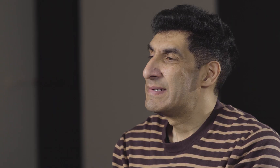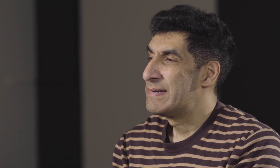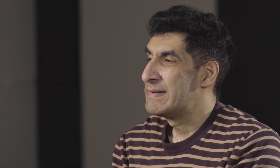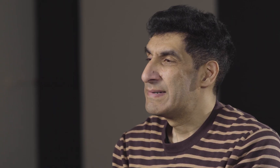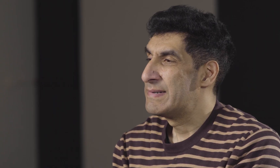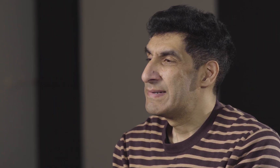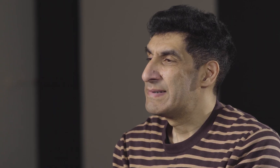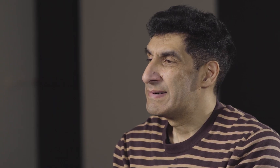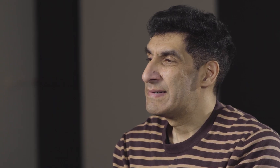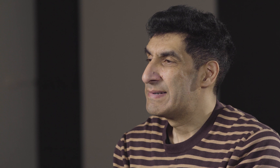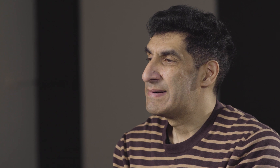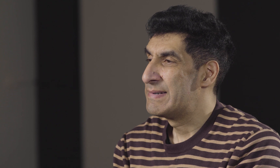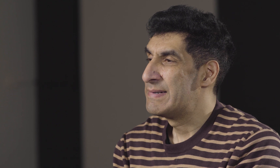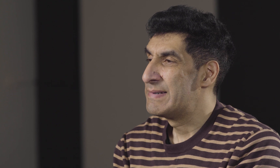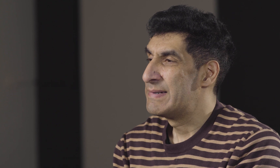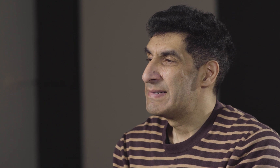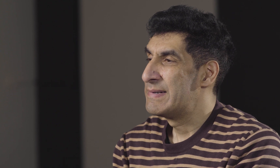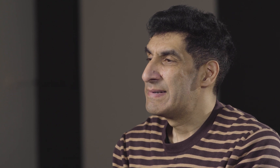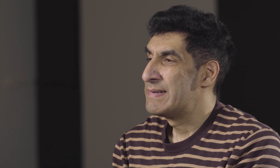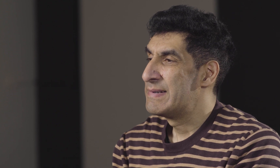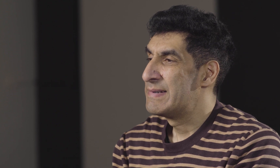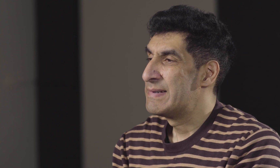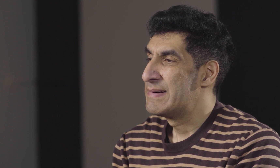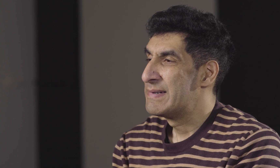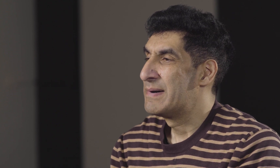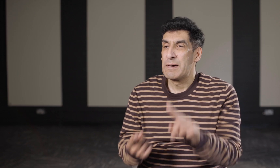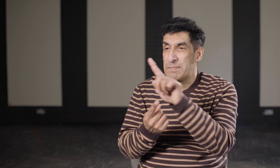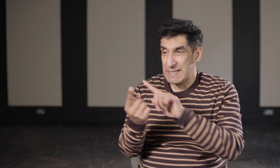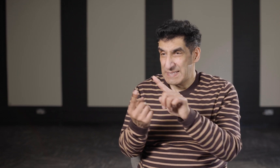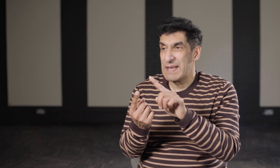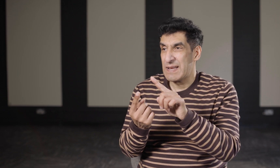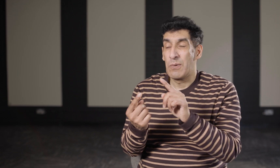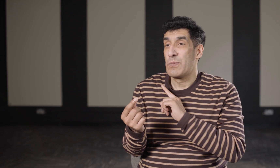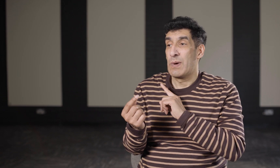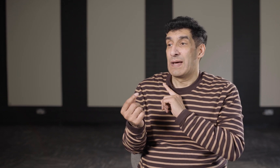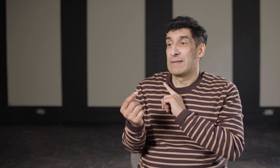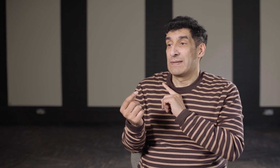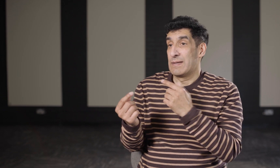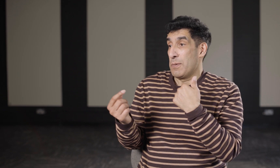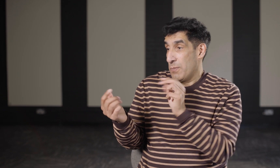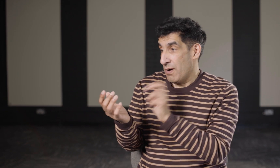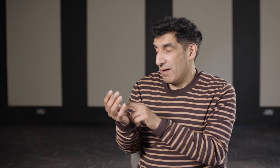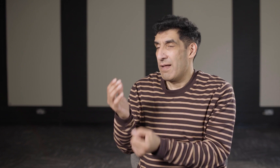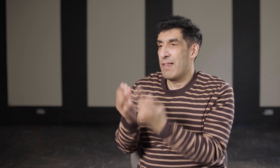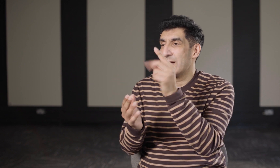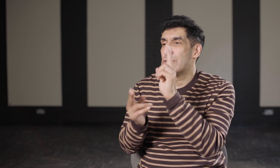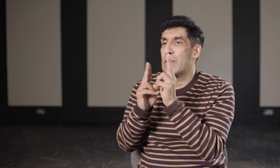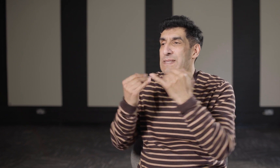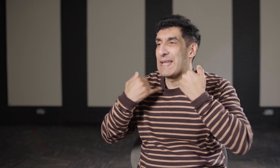wait months, and that really gets my blood boiling. Meetings as well, if an interpreter falls ill, that can be another